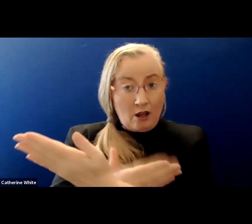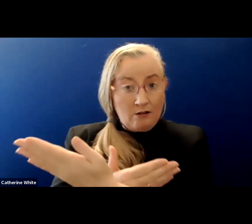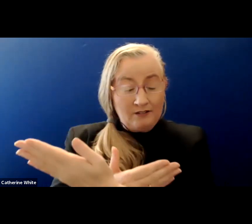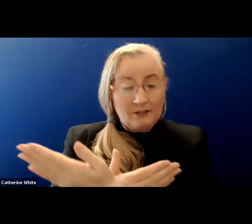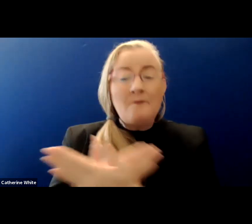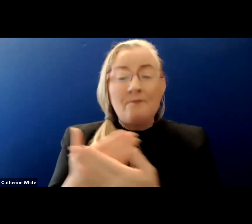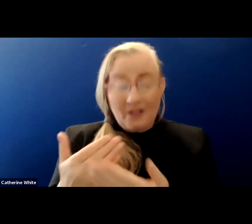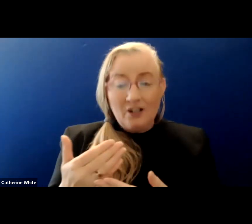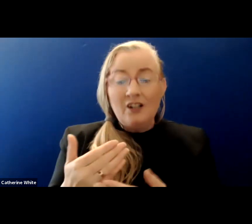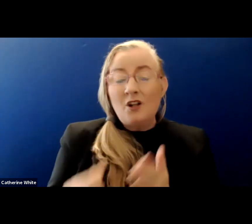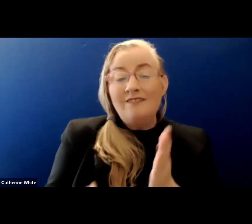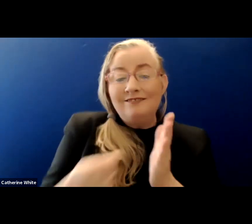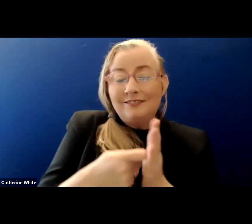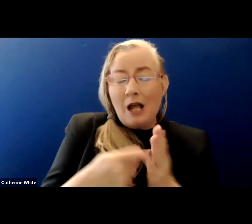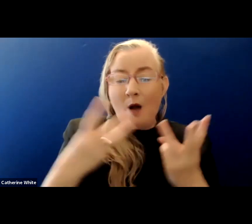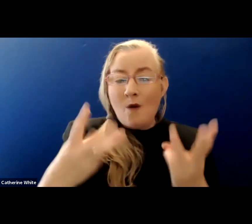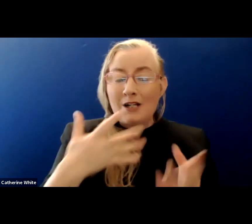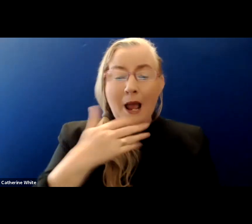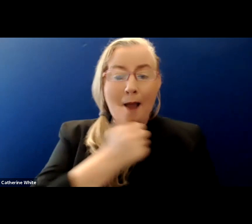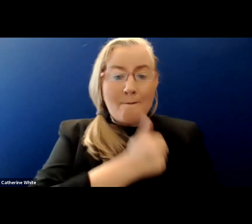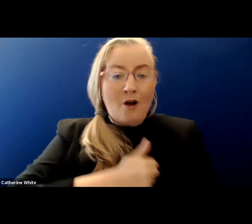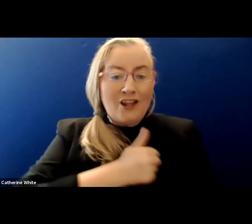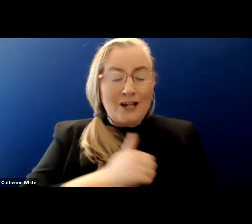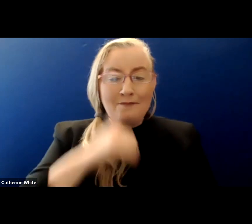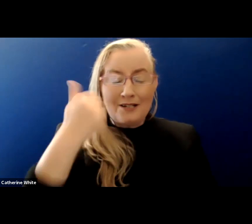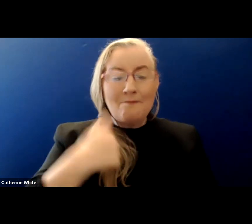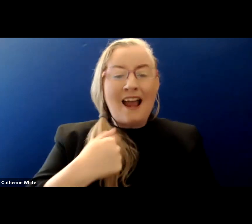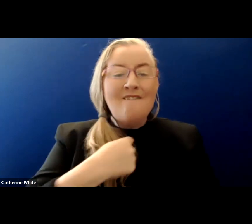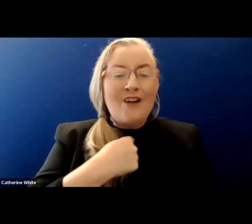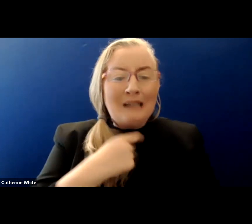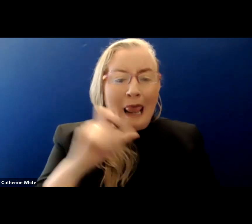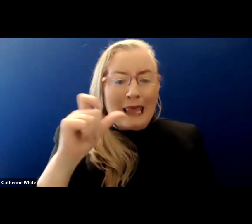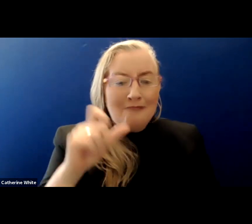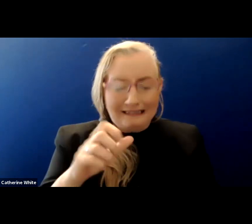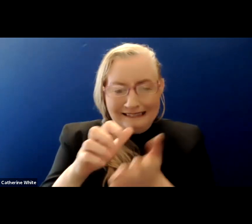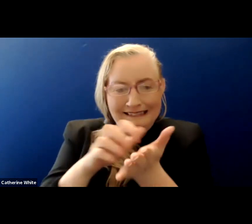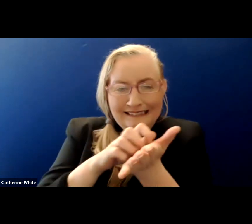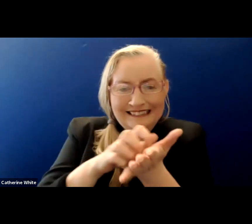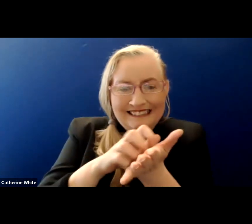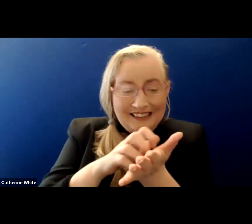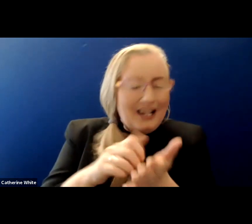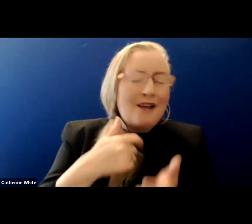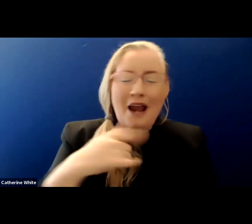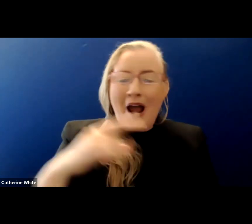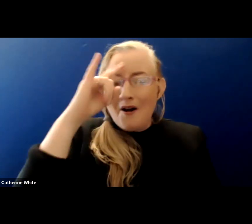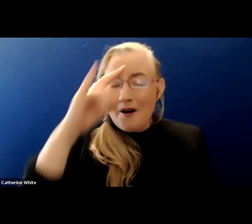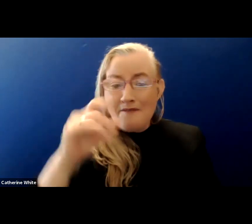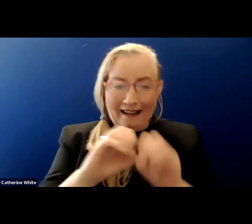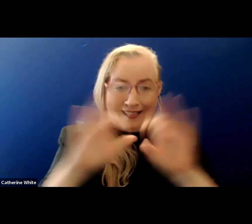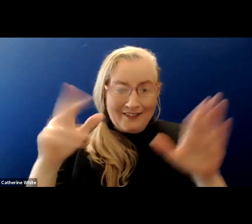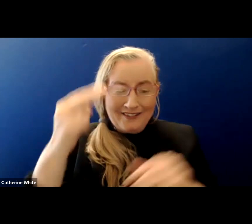Before I go further, I would just like to apologize because my voice is a bit hoarse today, but I hope that I can make myself